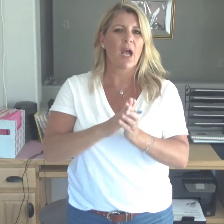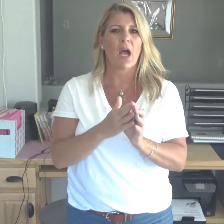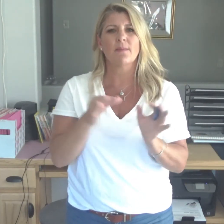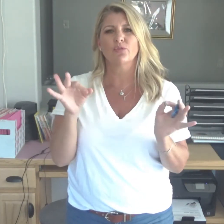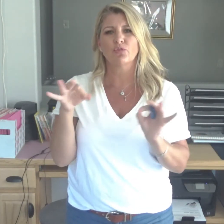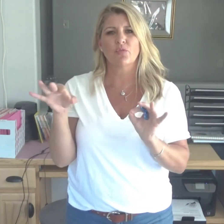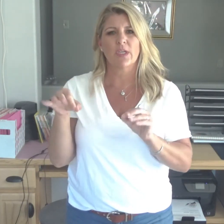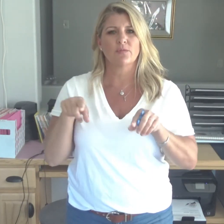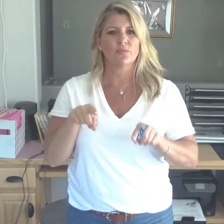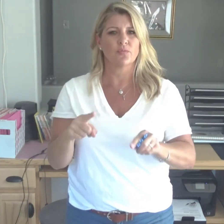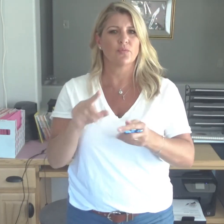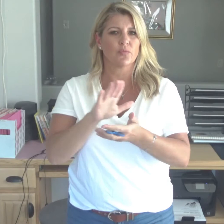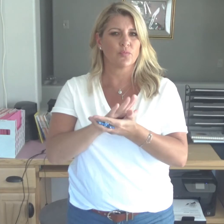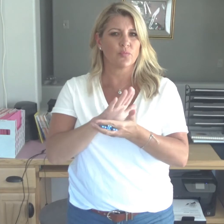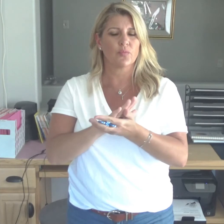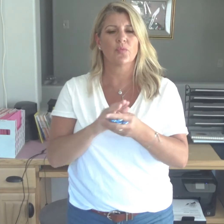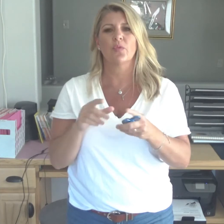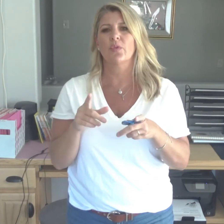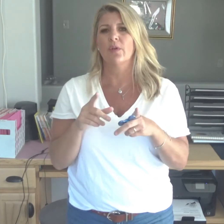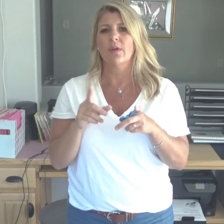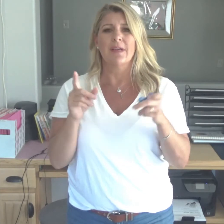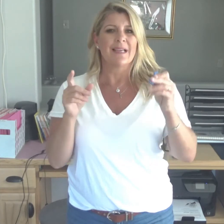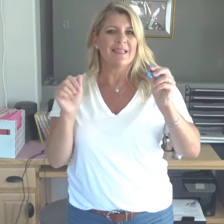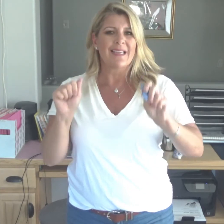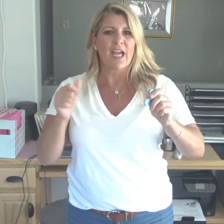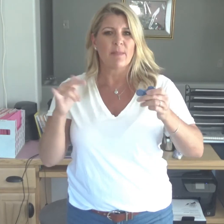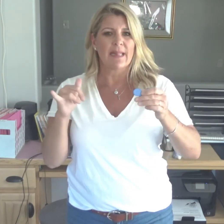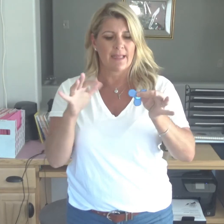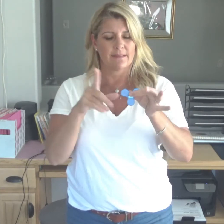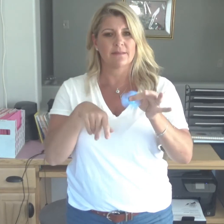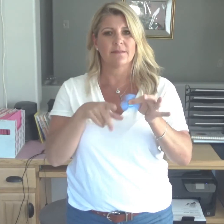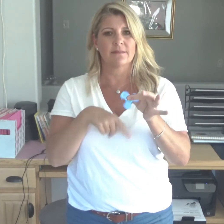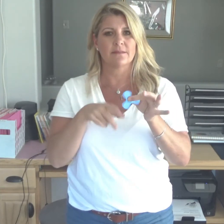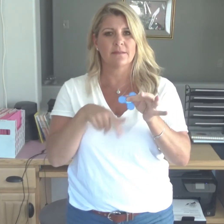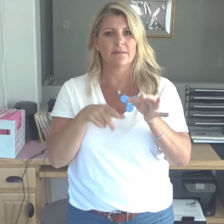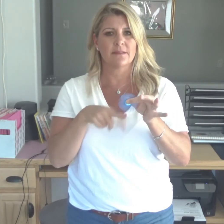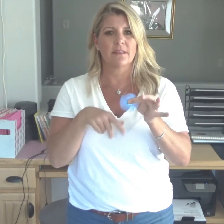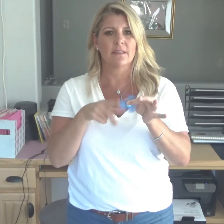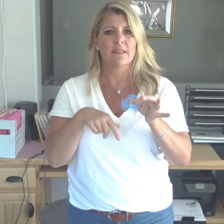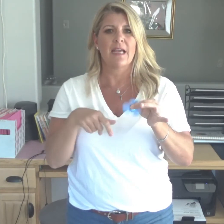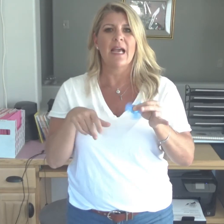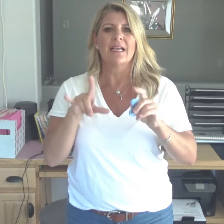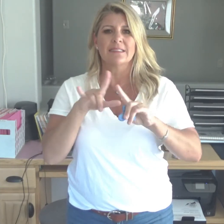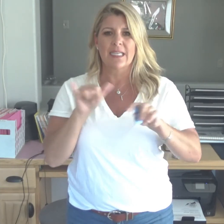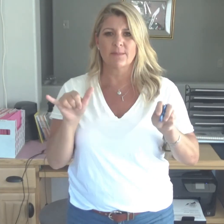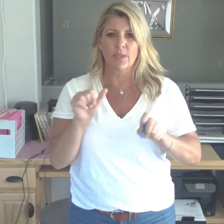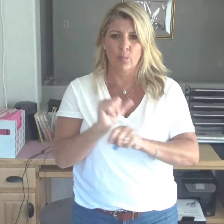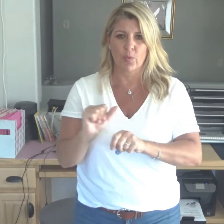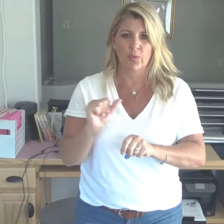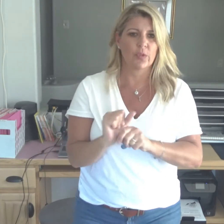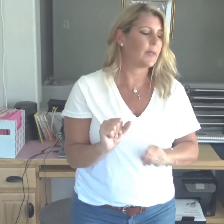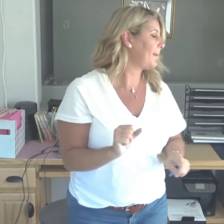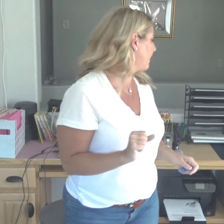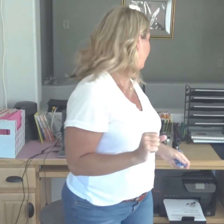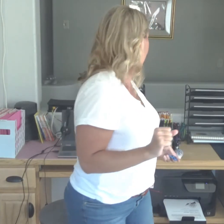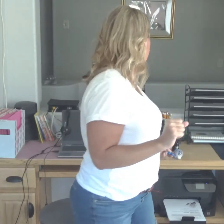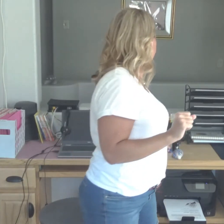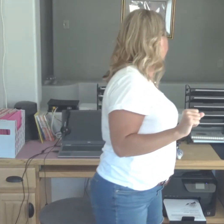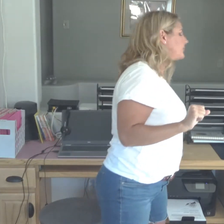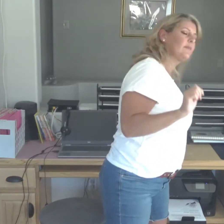may become distracted during school hours, and if that case, you can have these and use these for the same time